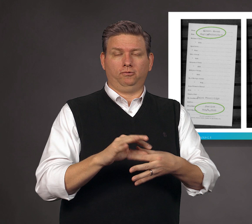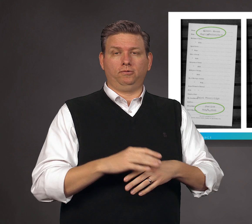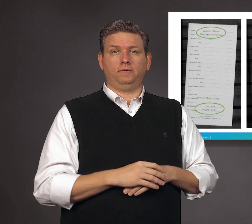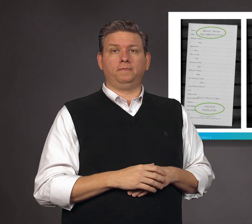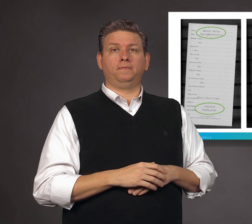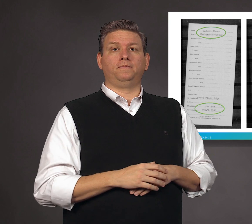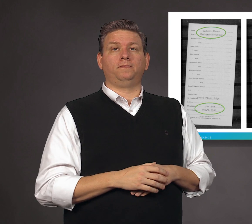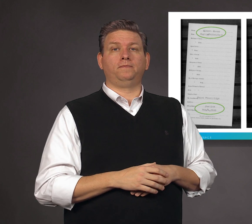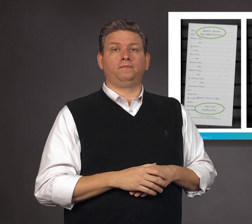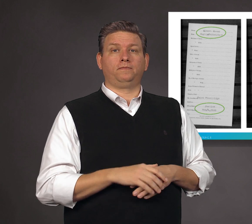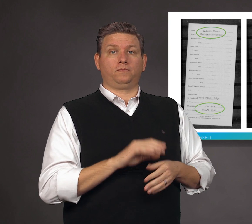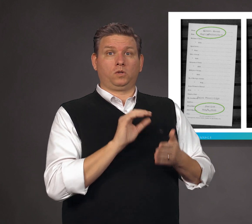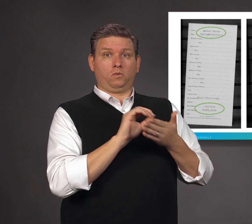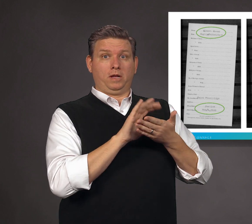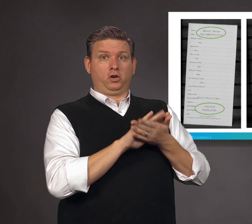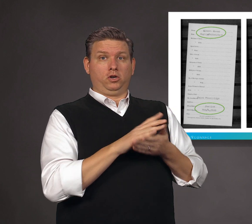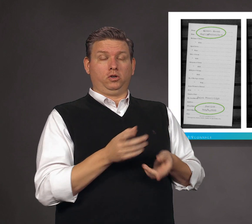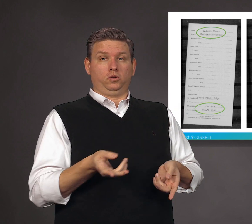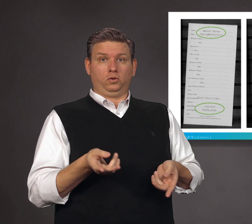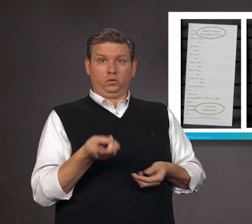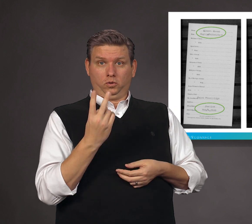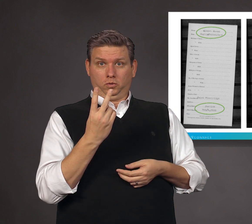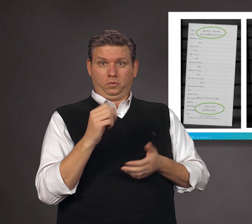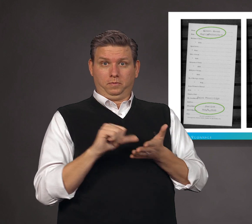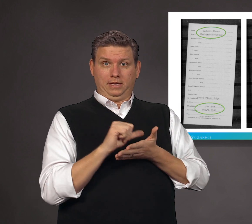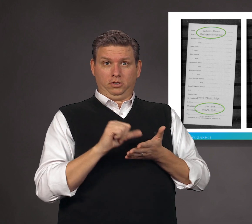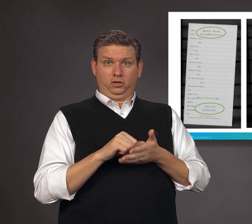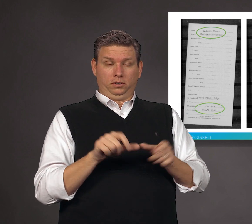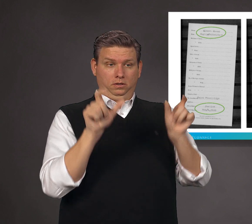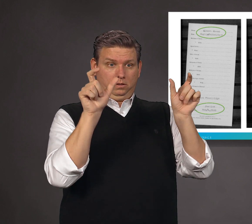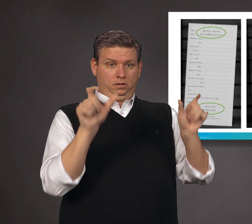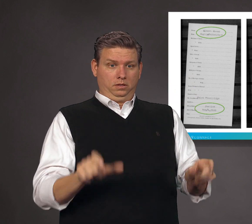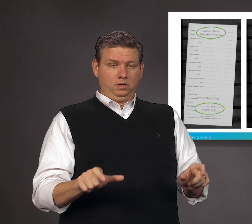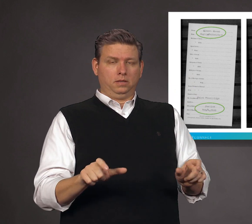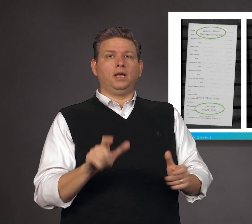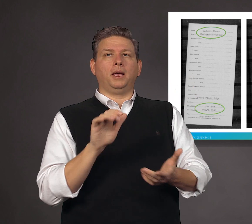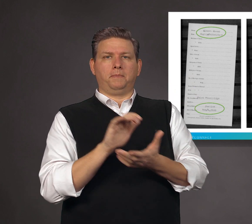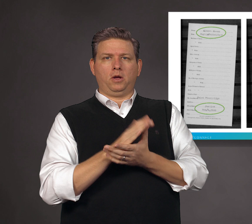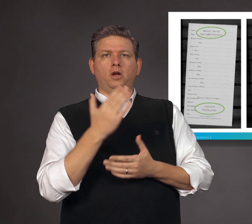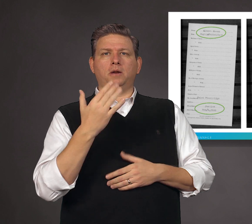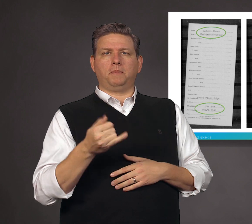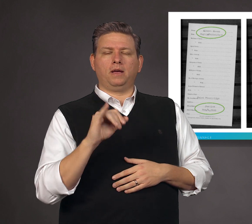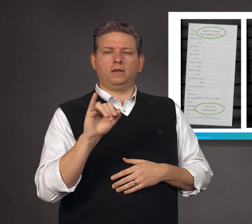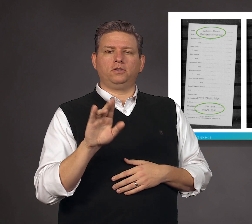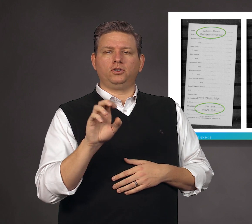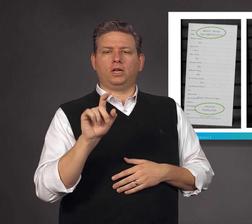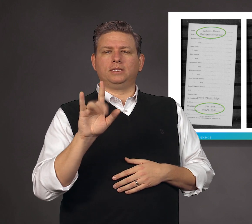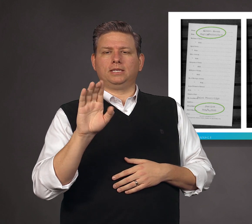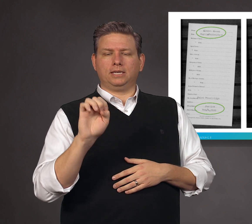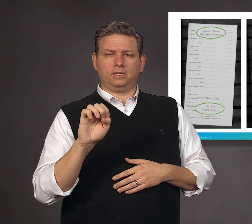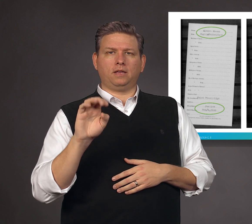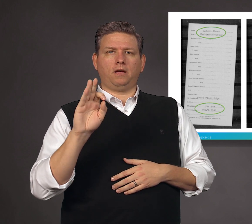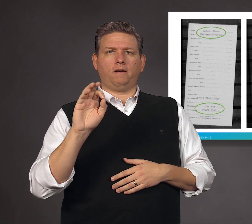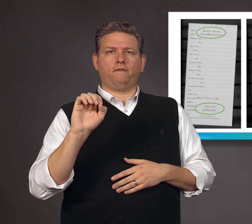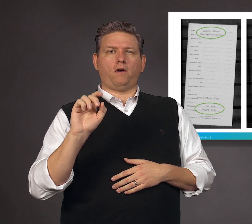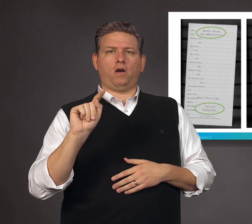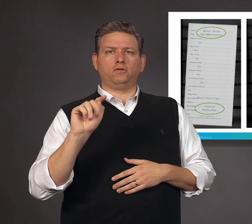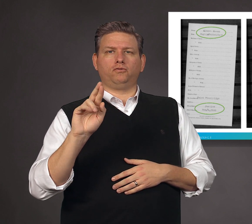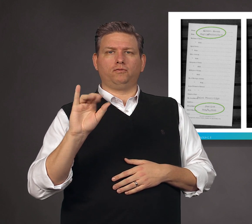The record has 2 pages and shows that Albert and Sophia were married by Justice Caleb Plastridge on 6th of